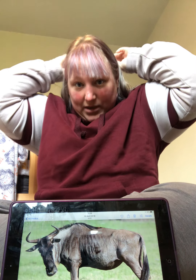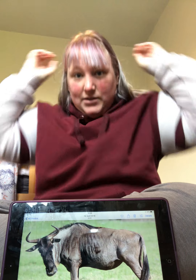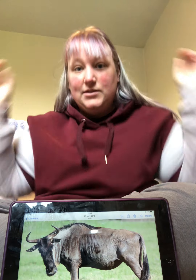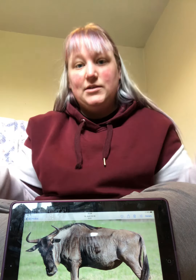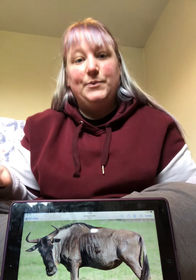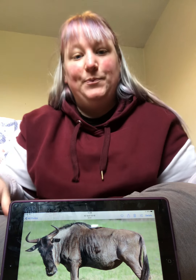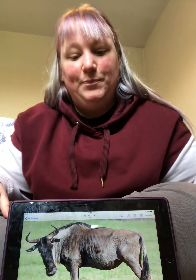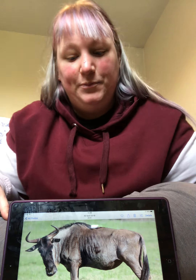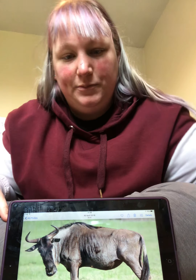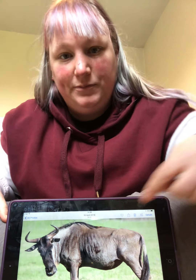Wildebeest.